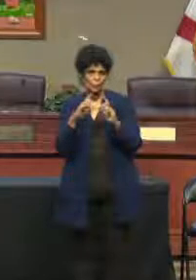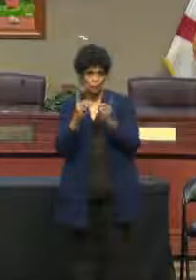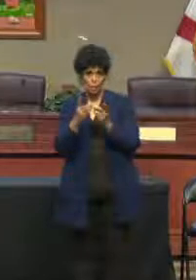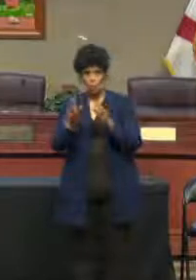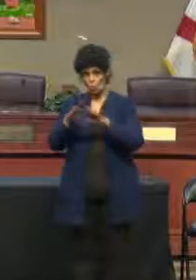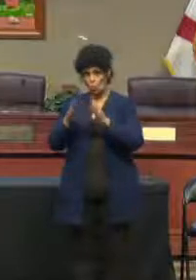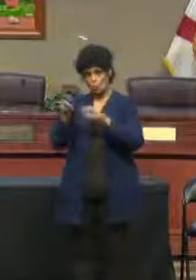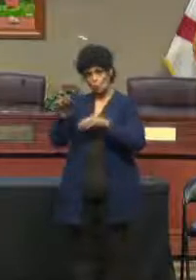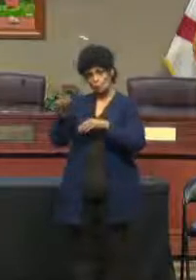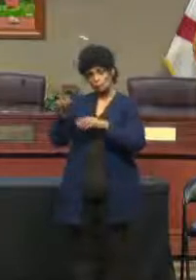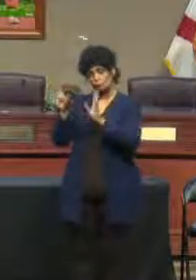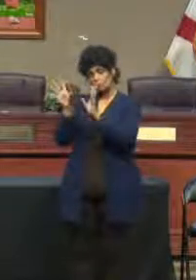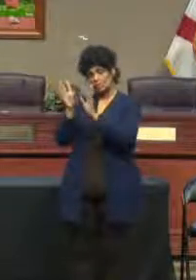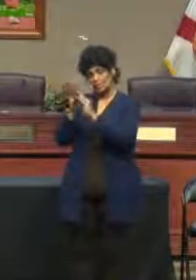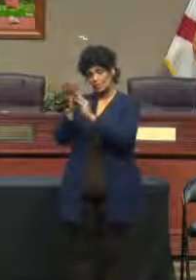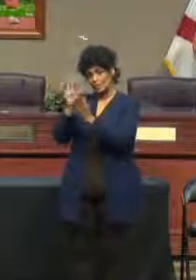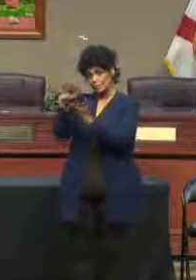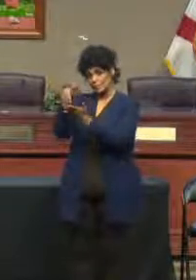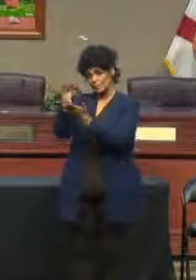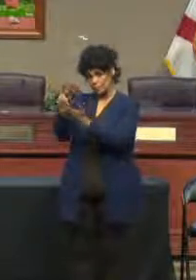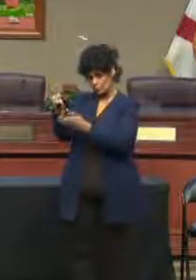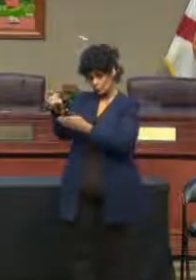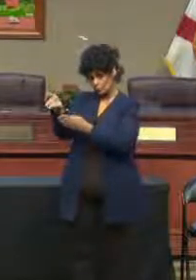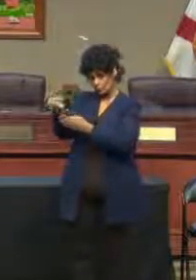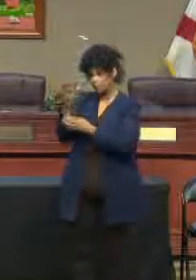Center, and we had